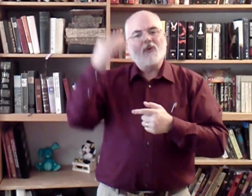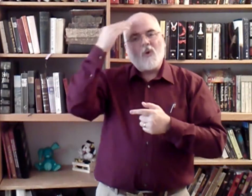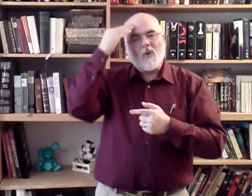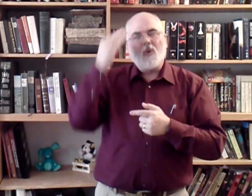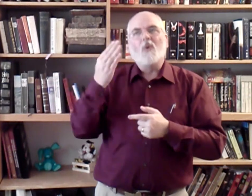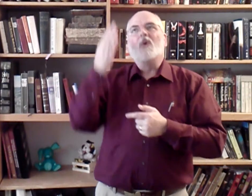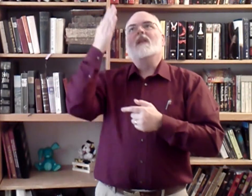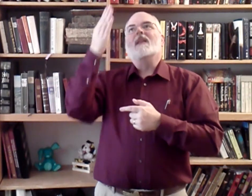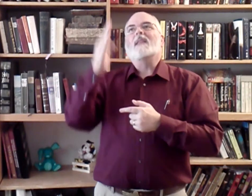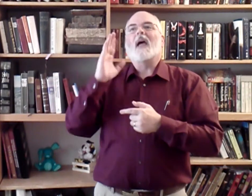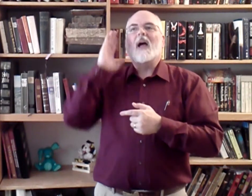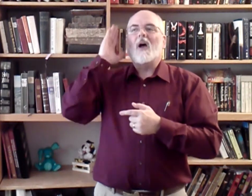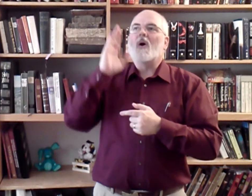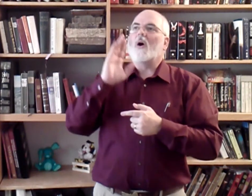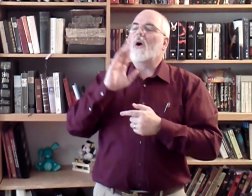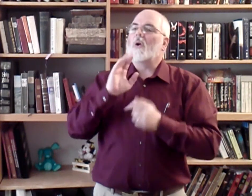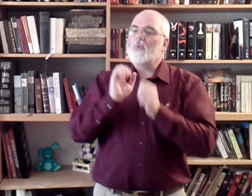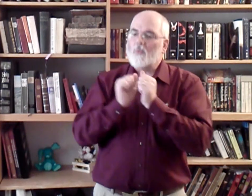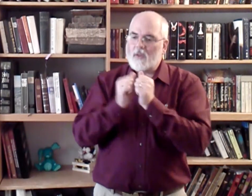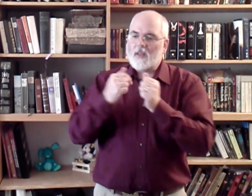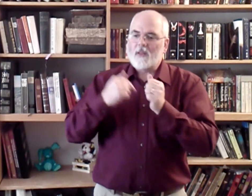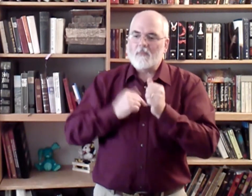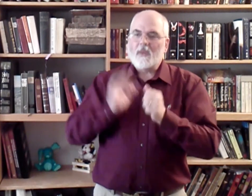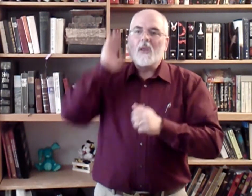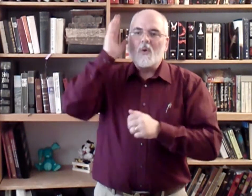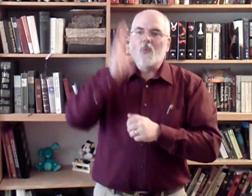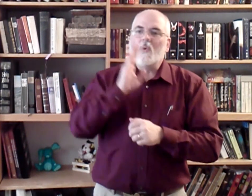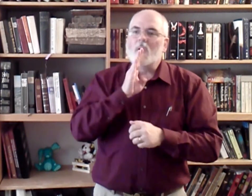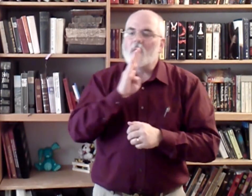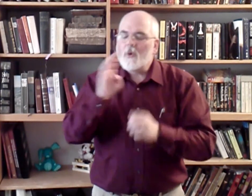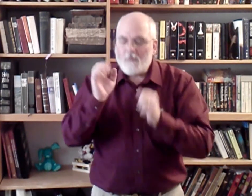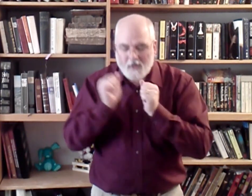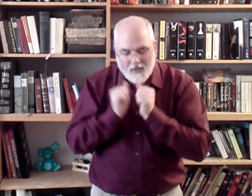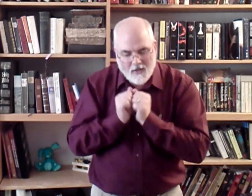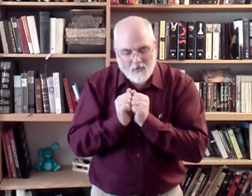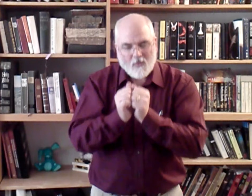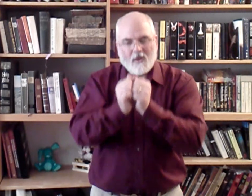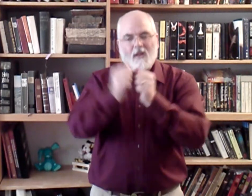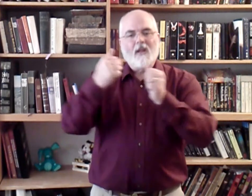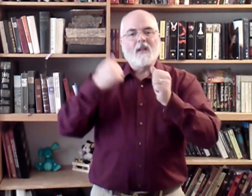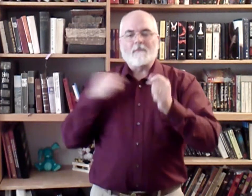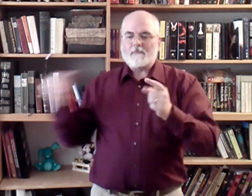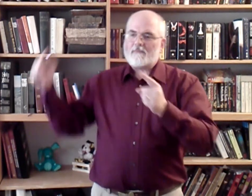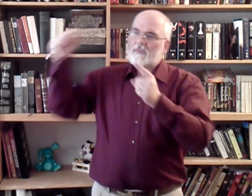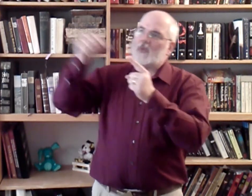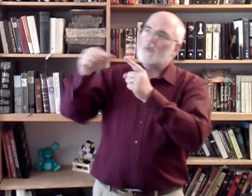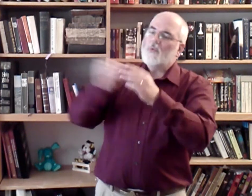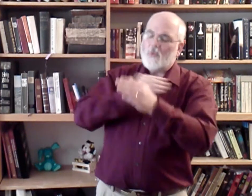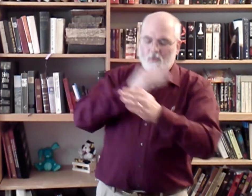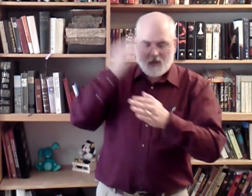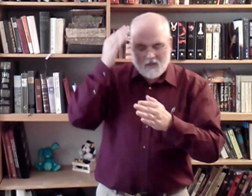know that Thou art with me, Wilt be with me to the